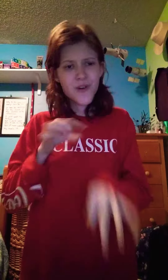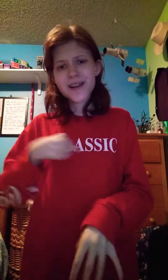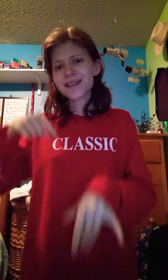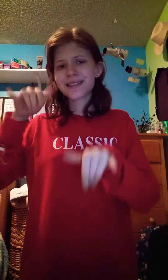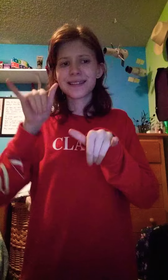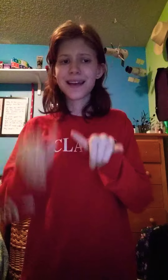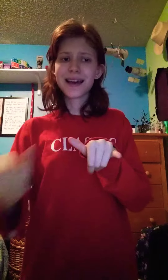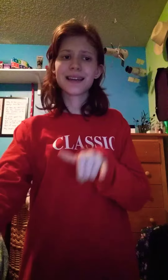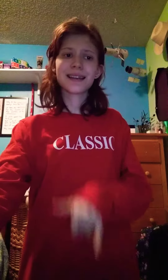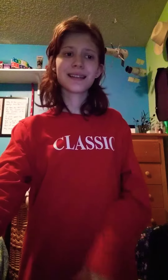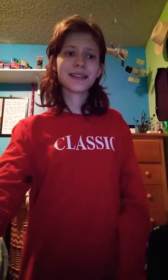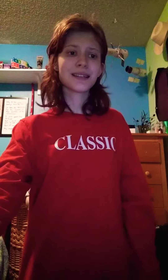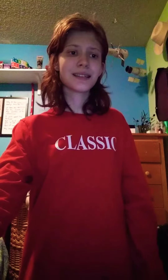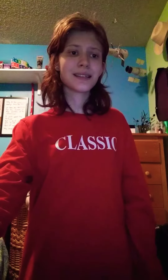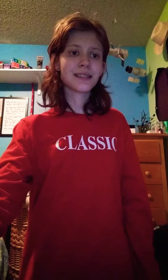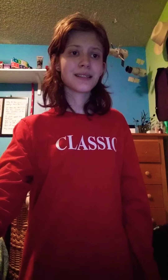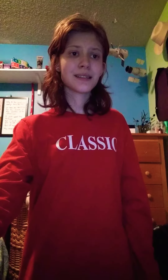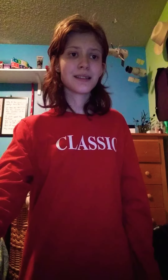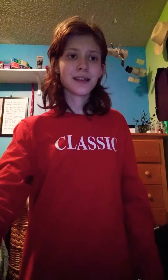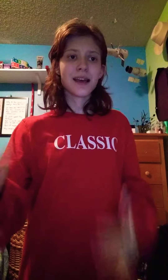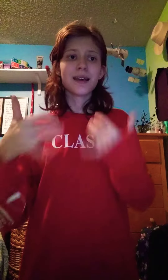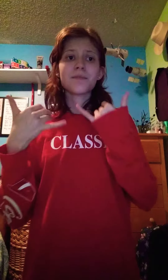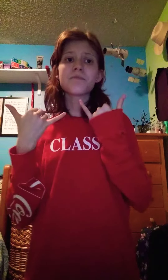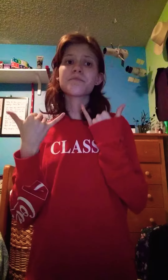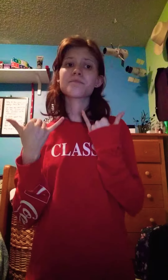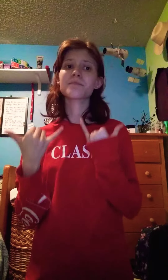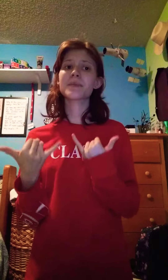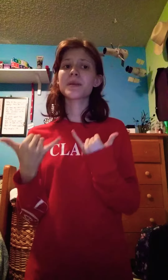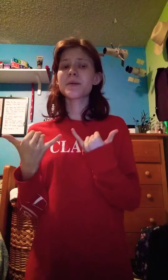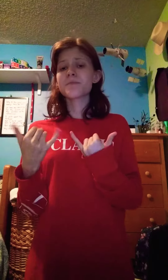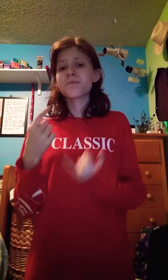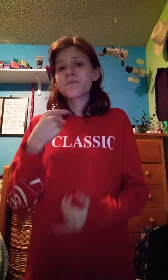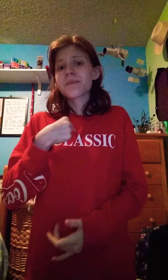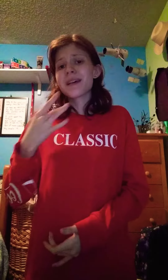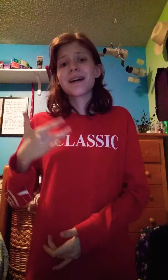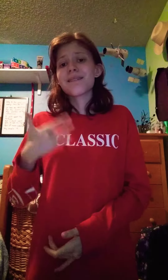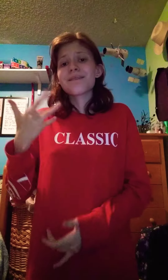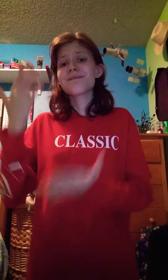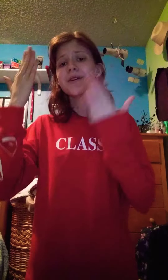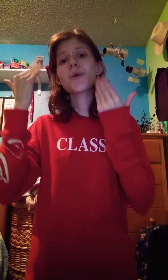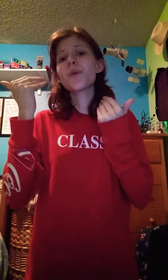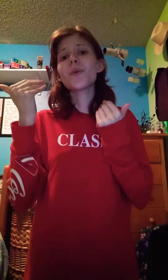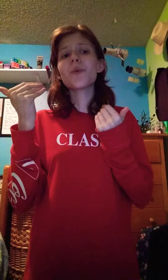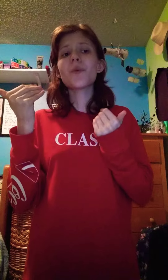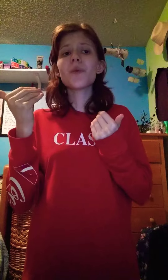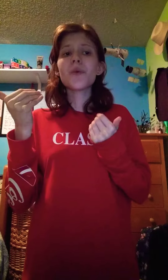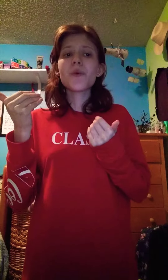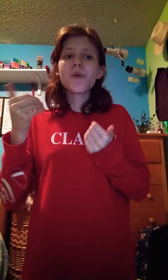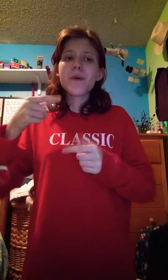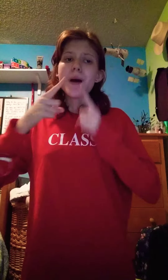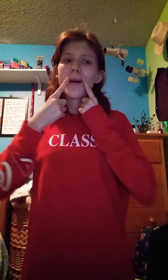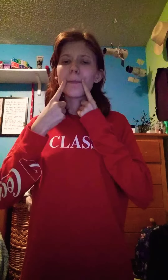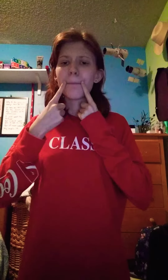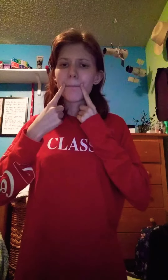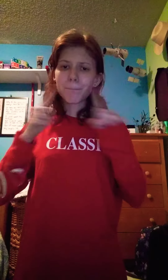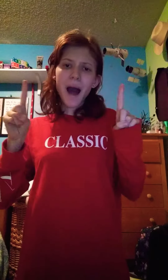to be And at last I see the light And it's